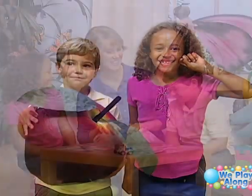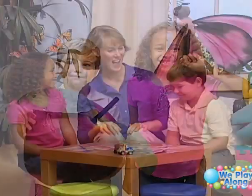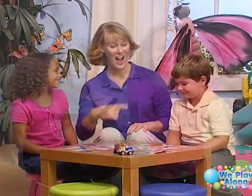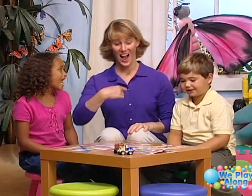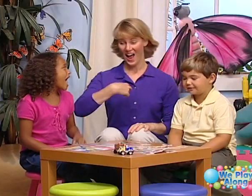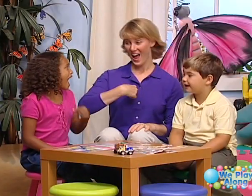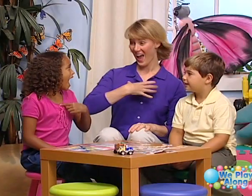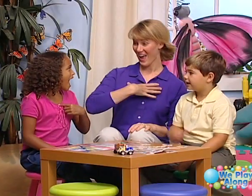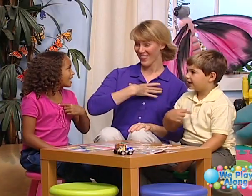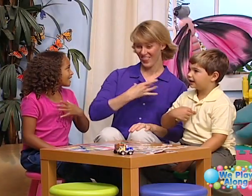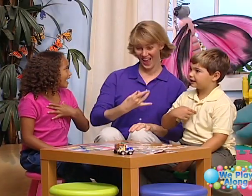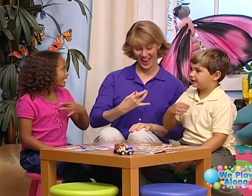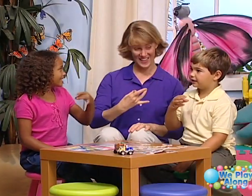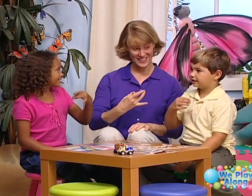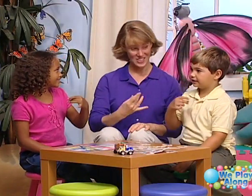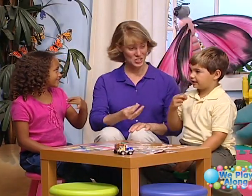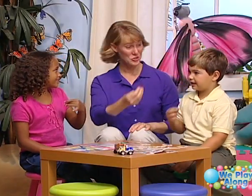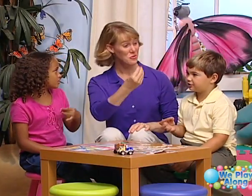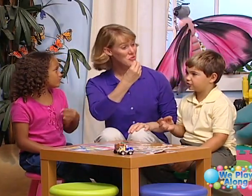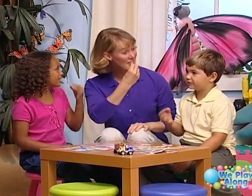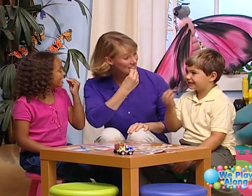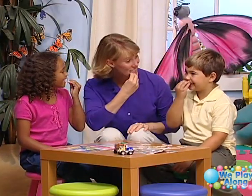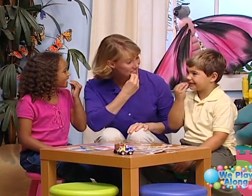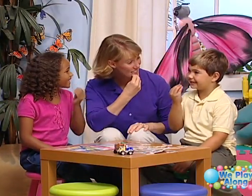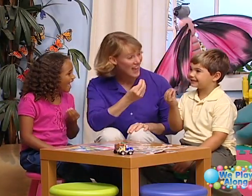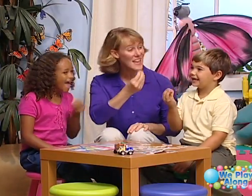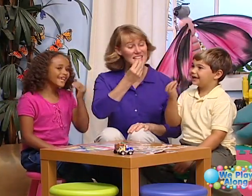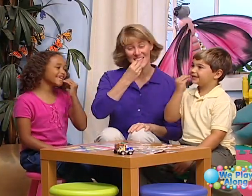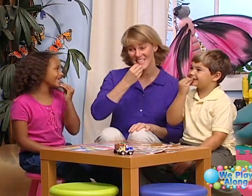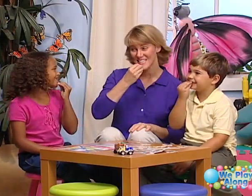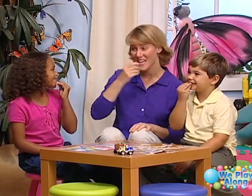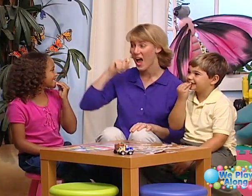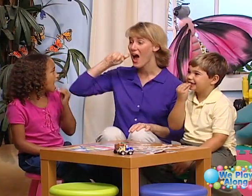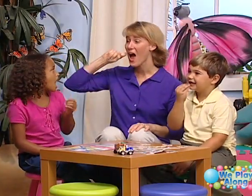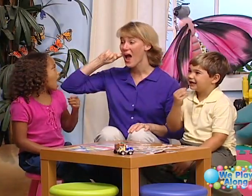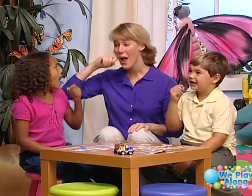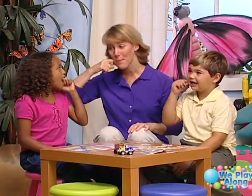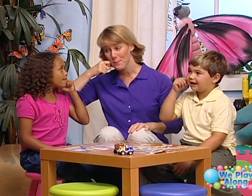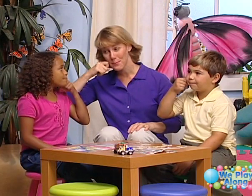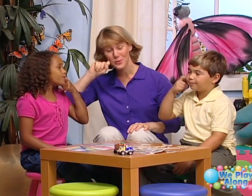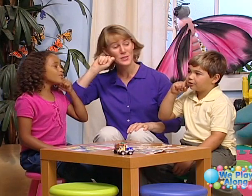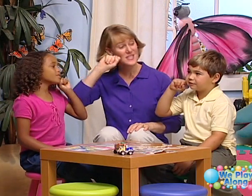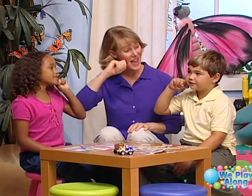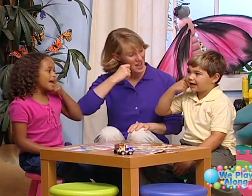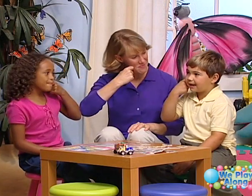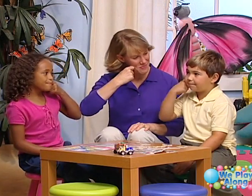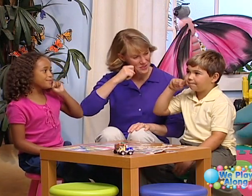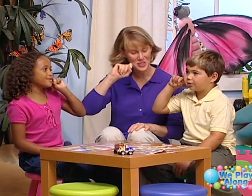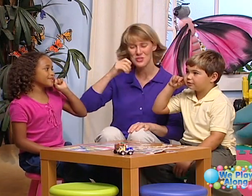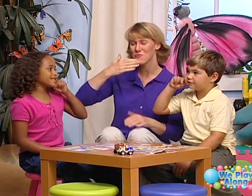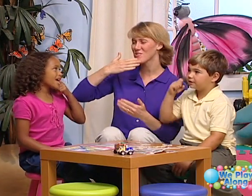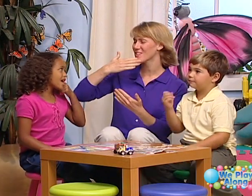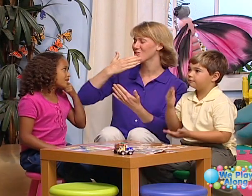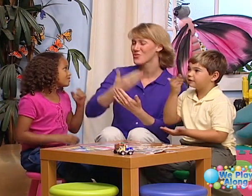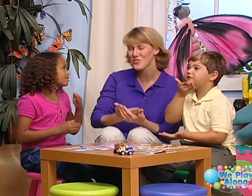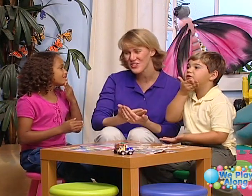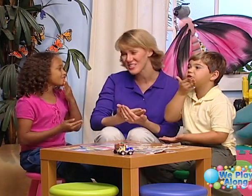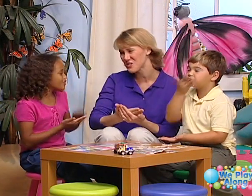I like to eat and eat. Apples, apples, a really good treat.